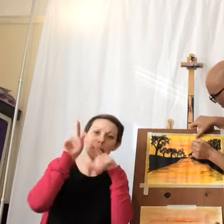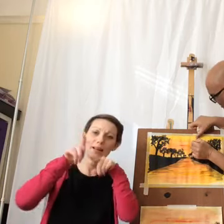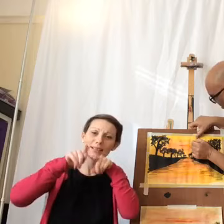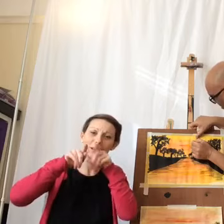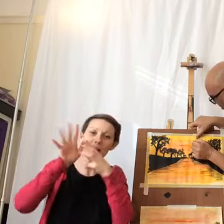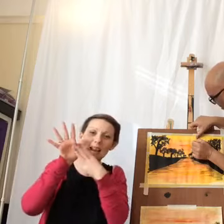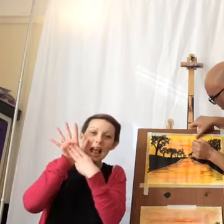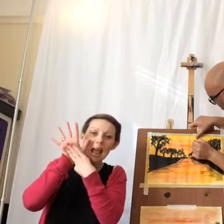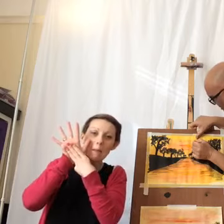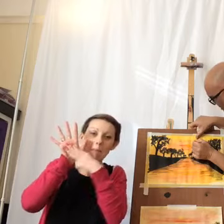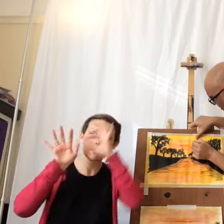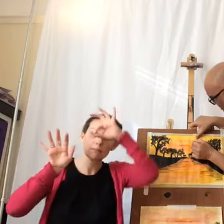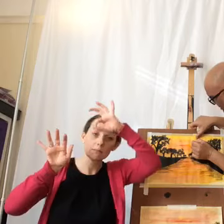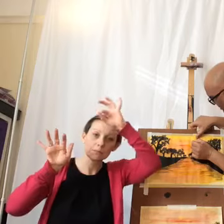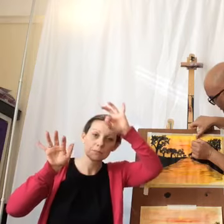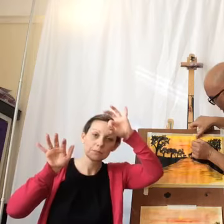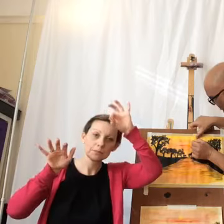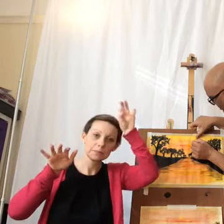some M's.